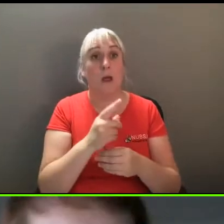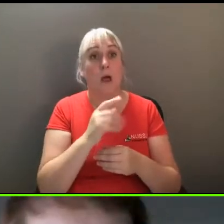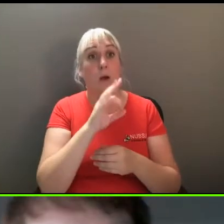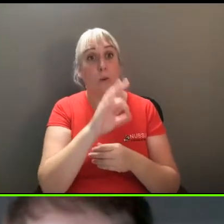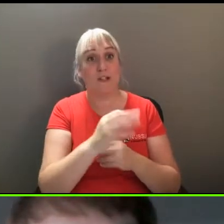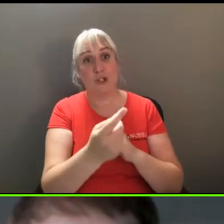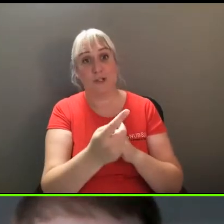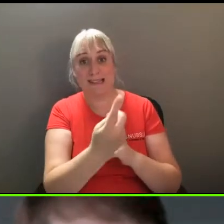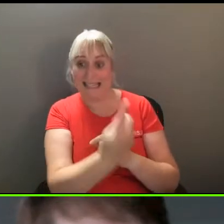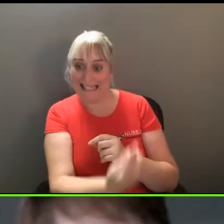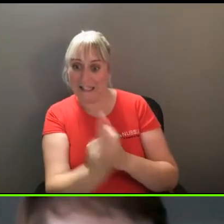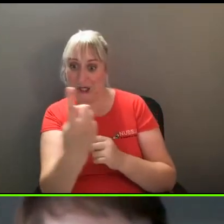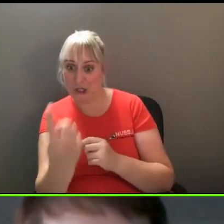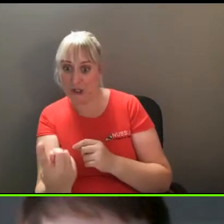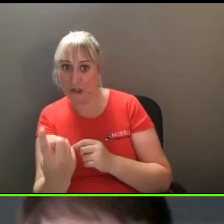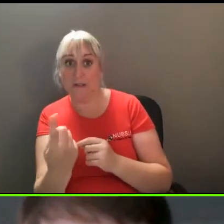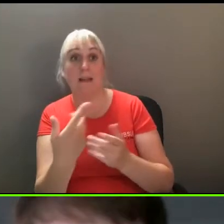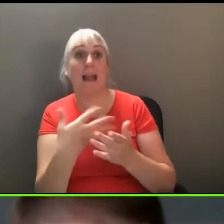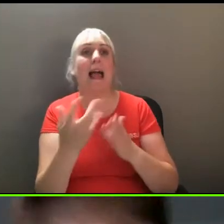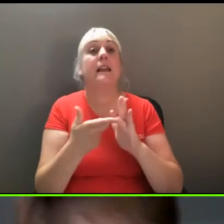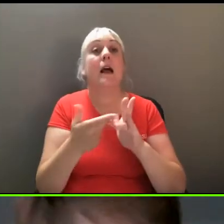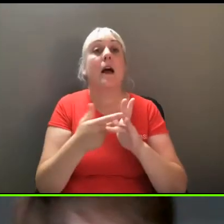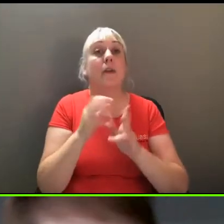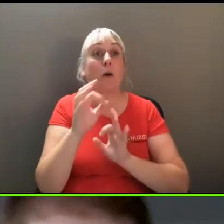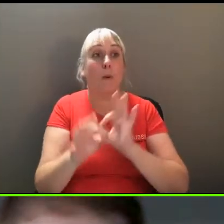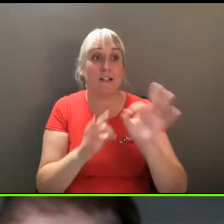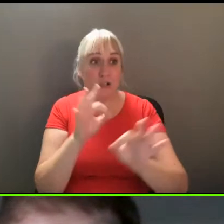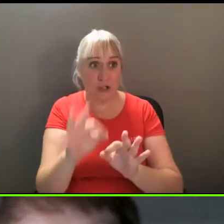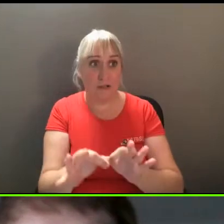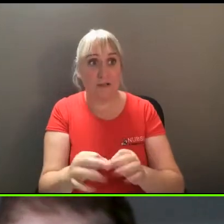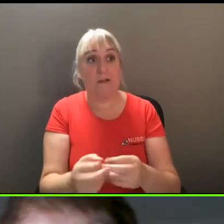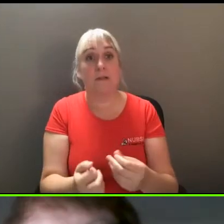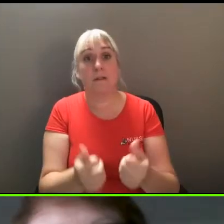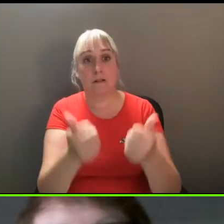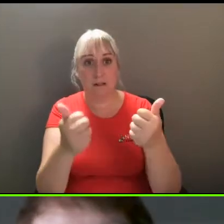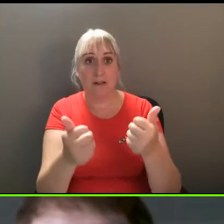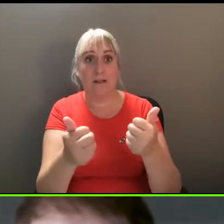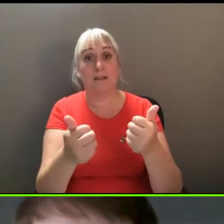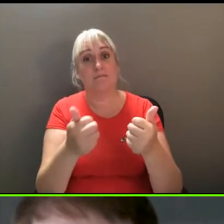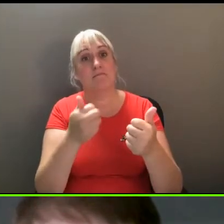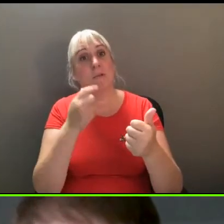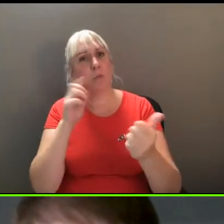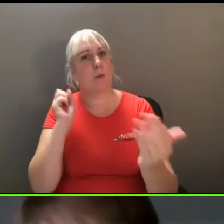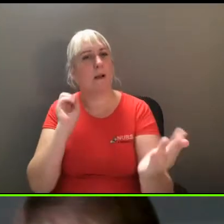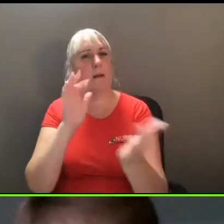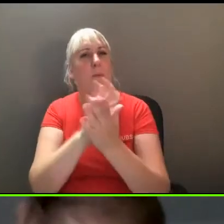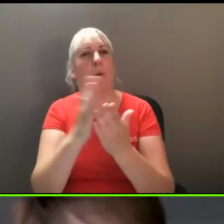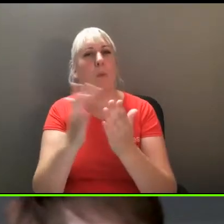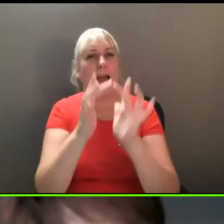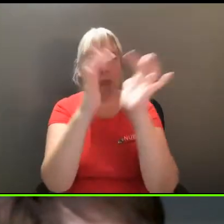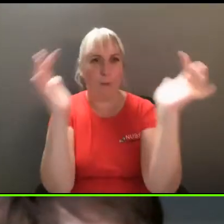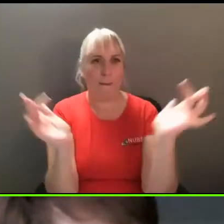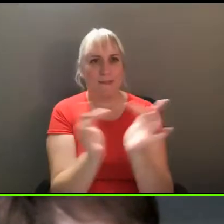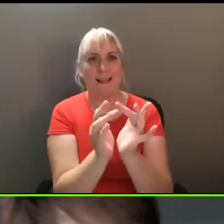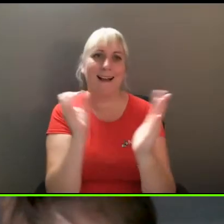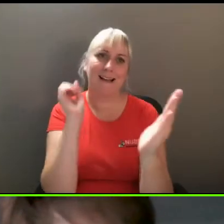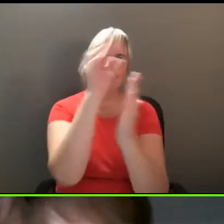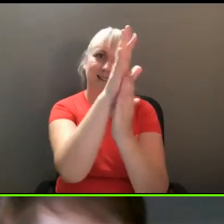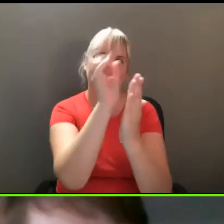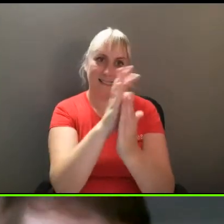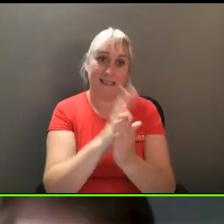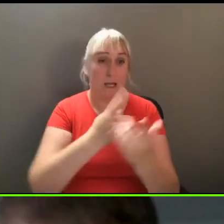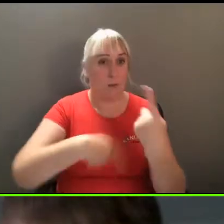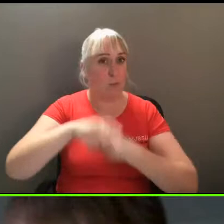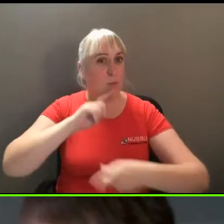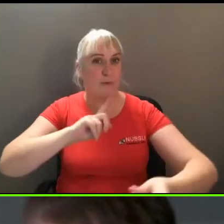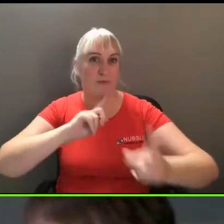then any questions that are left unanswered that have come in, we will be putting on the website and answering, responding to those